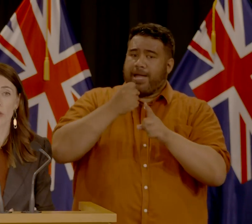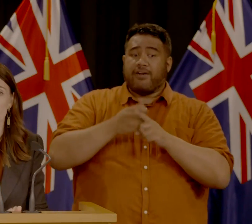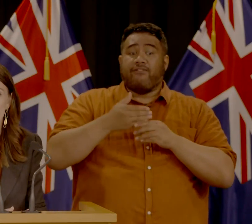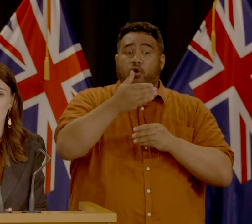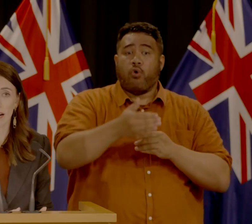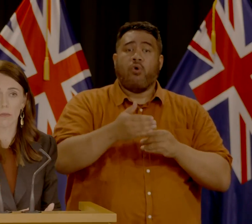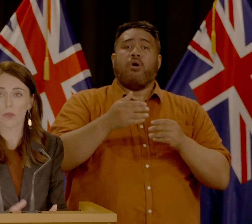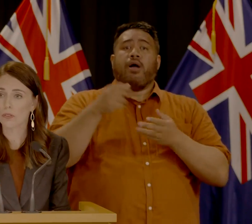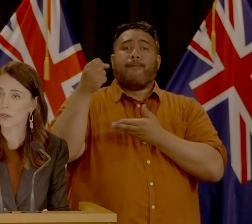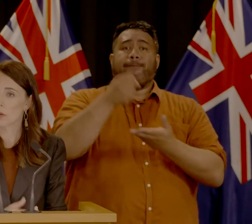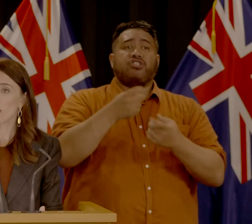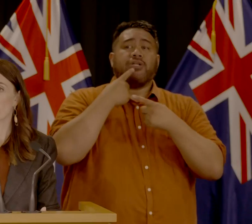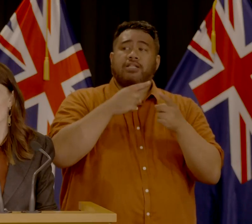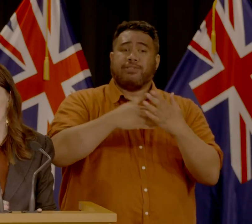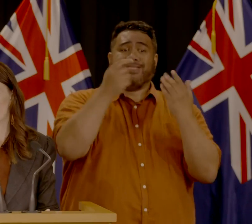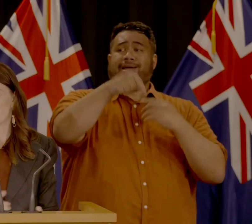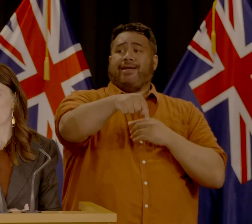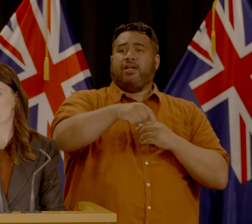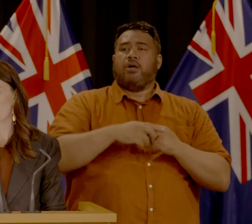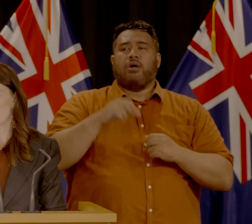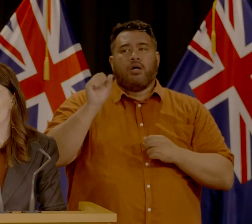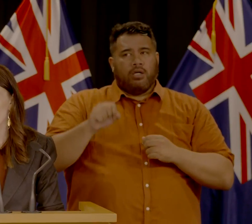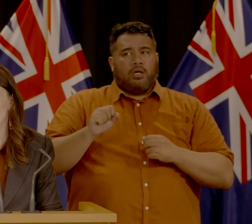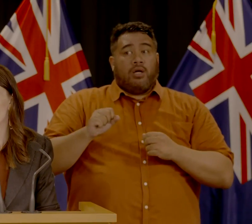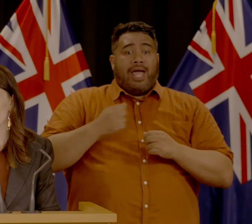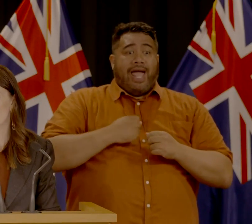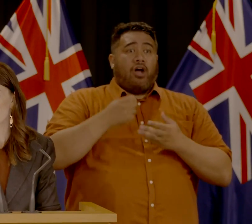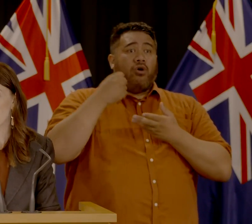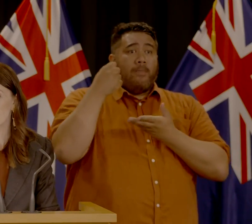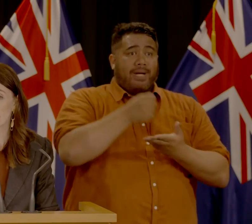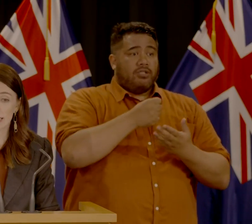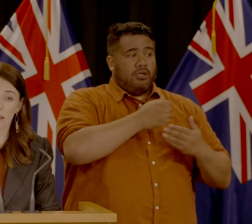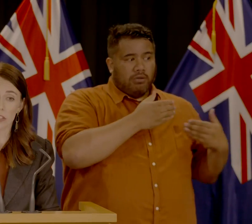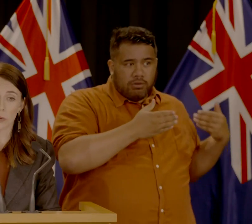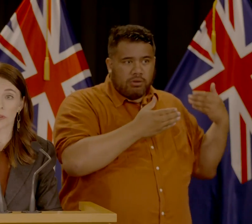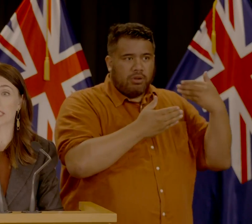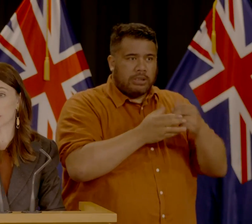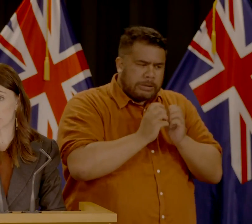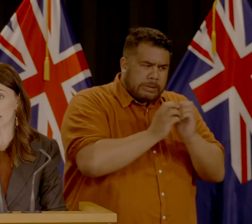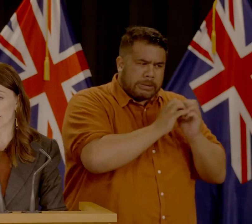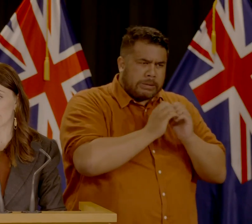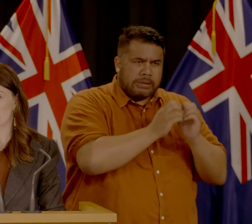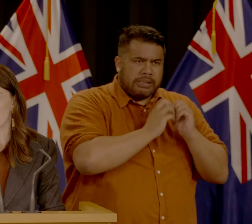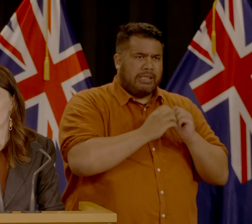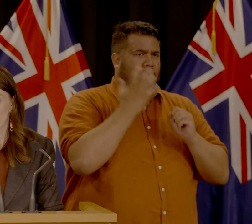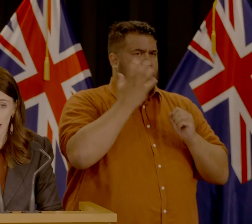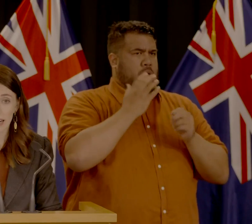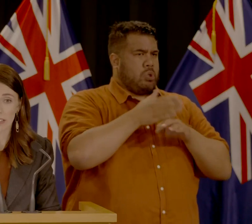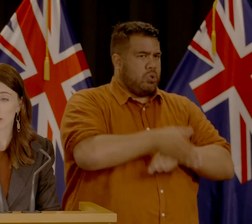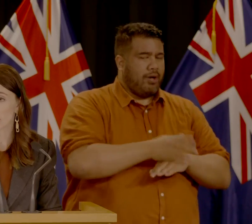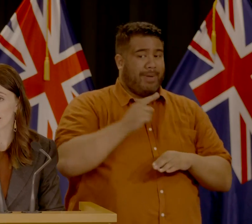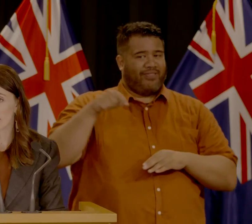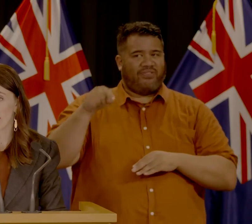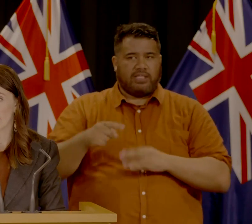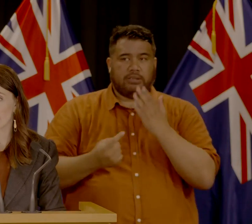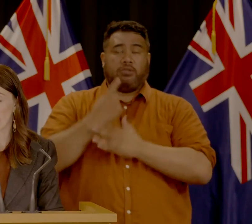Oh, of course, we'd gone through quite a significant process for the budget, but it's fair to say these are extraordinary circumstances. We are having